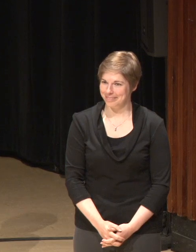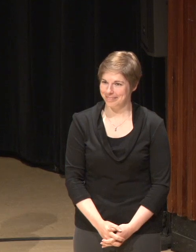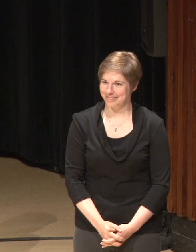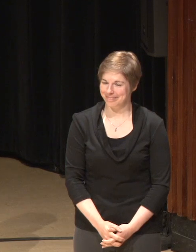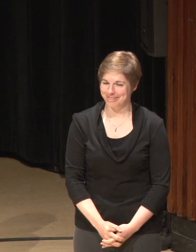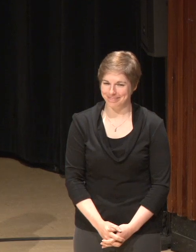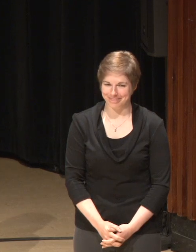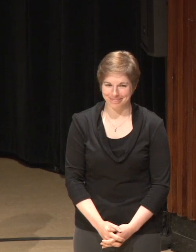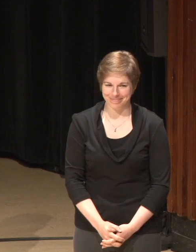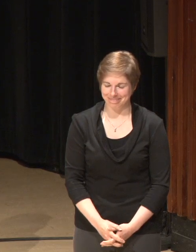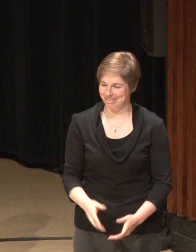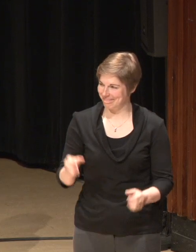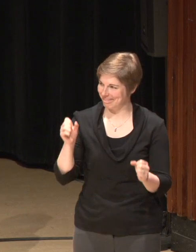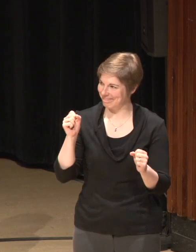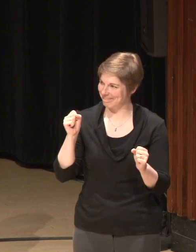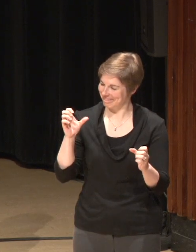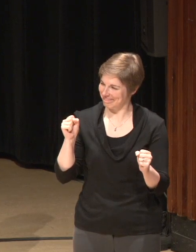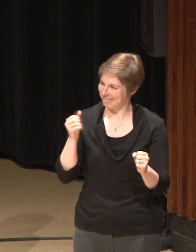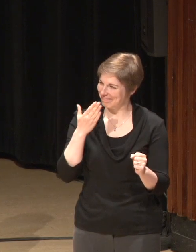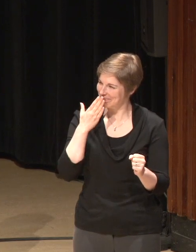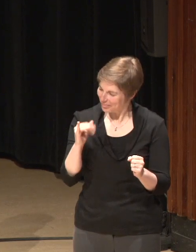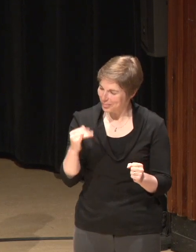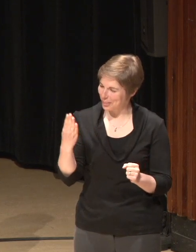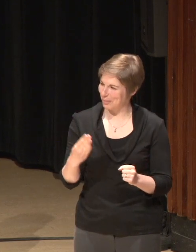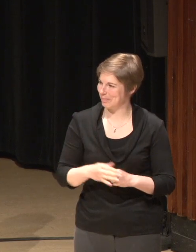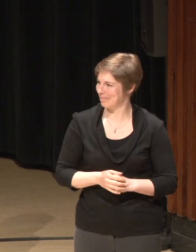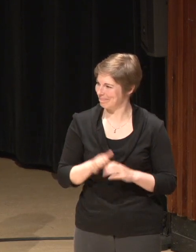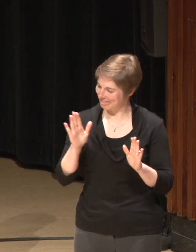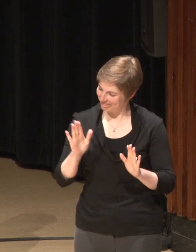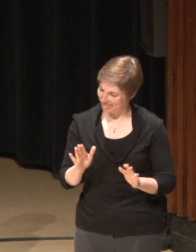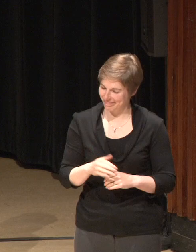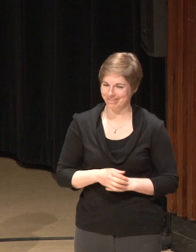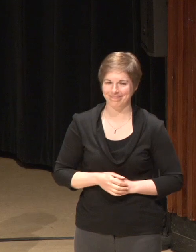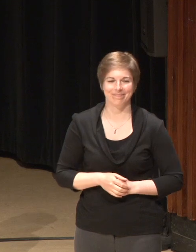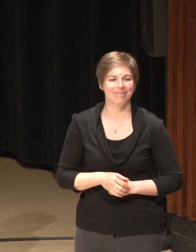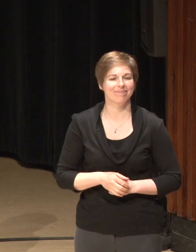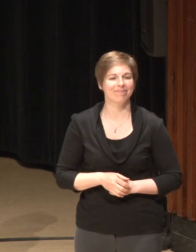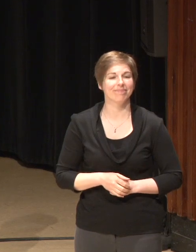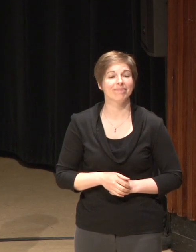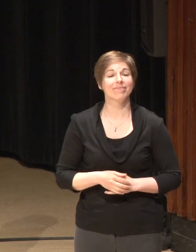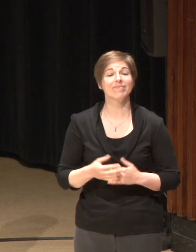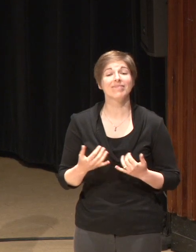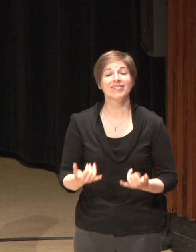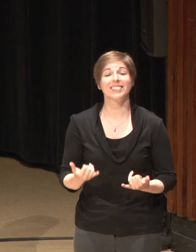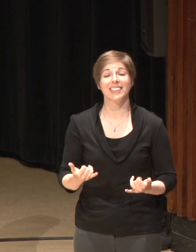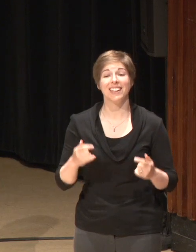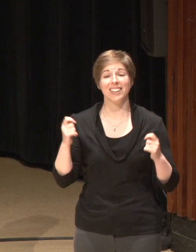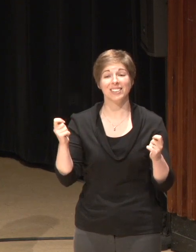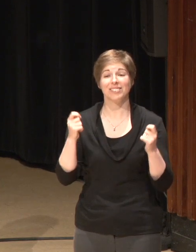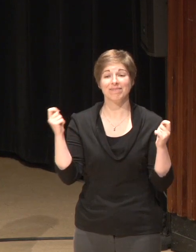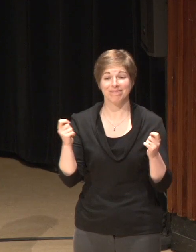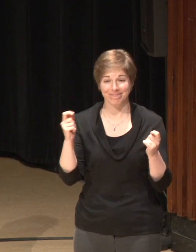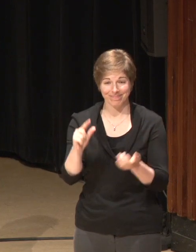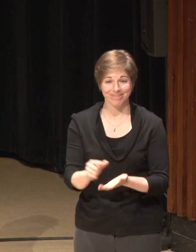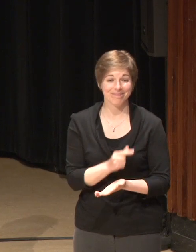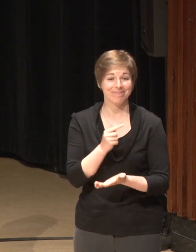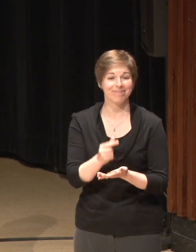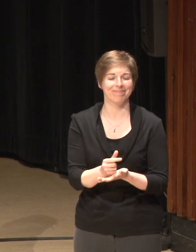An amazing speech, Sarah. Thank you very much. This brings us to the end of today's convocation